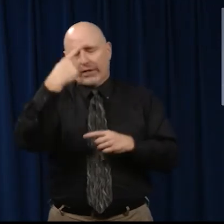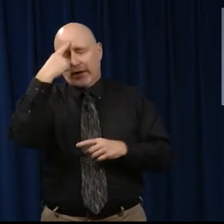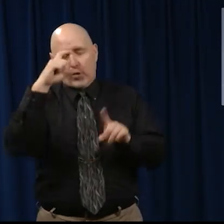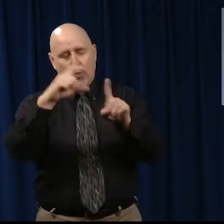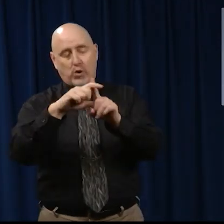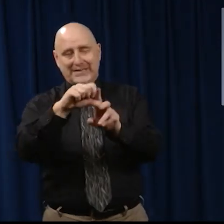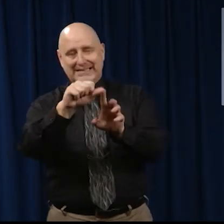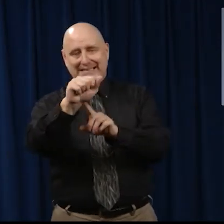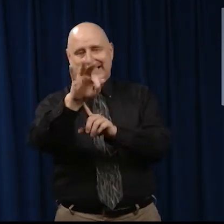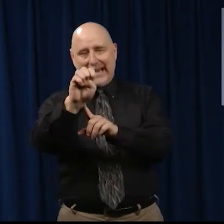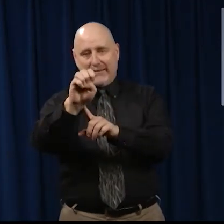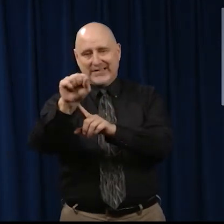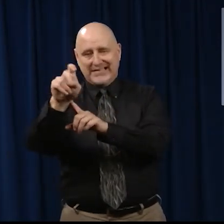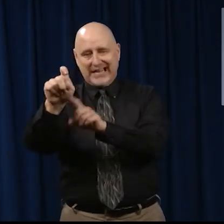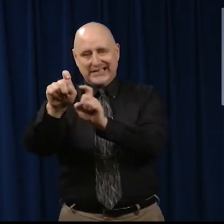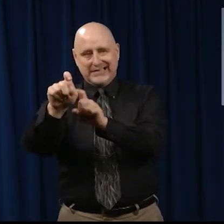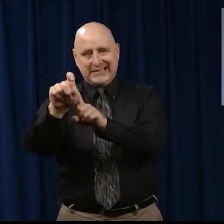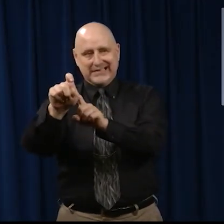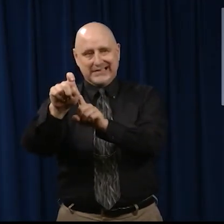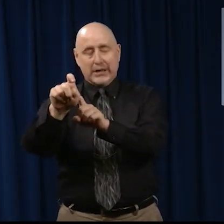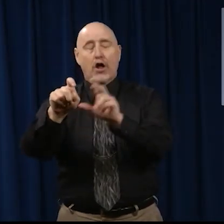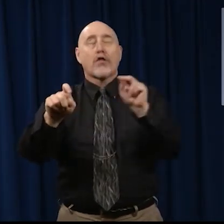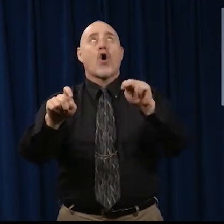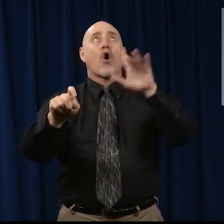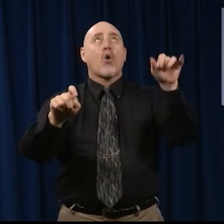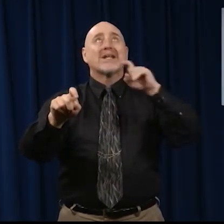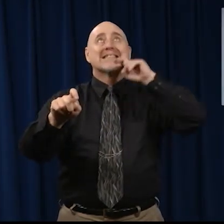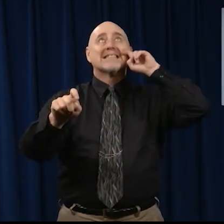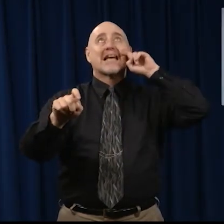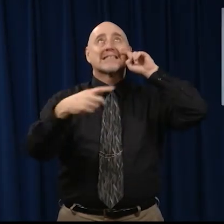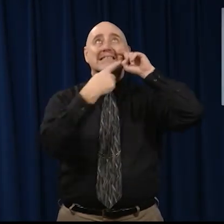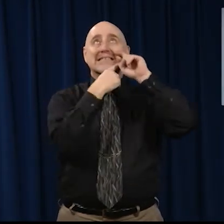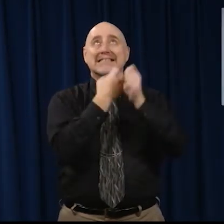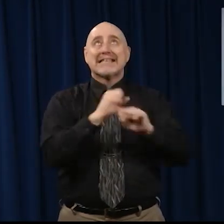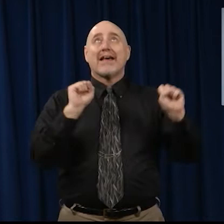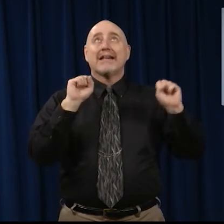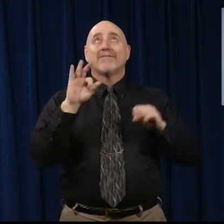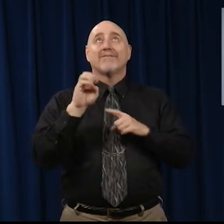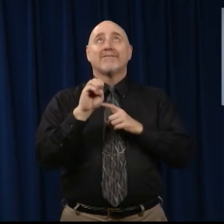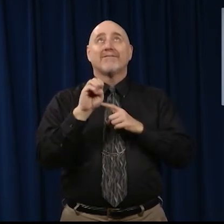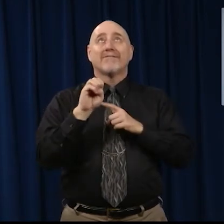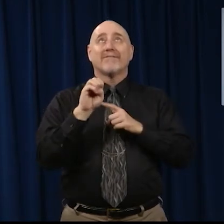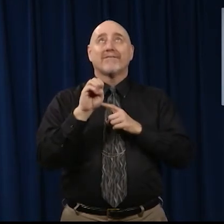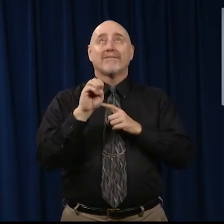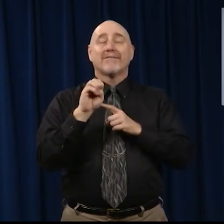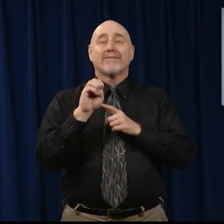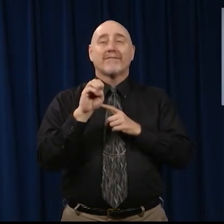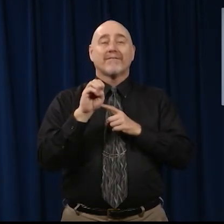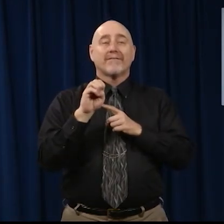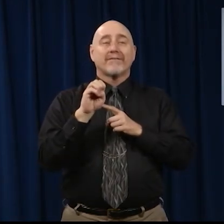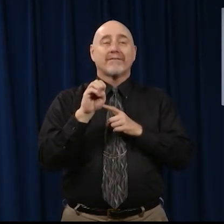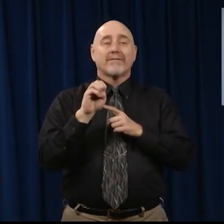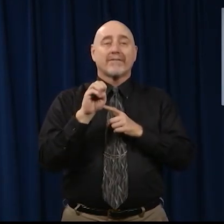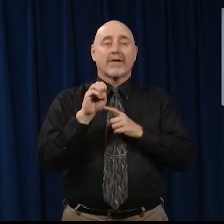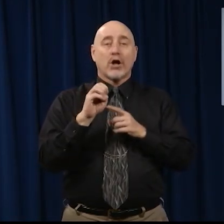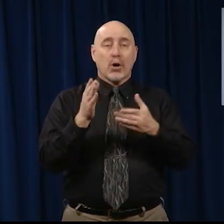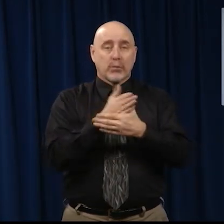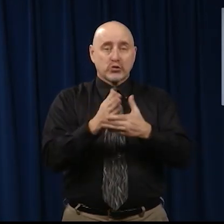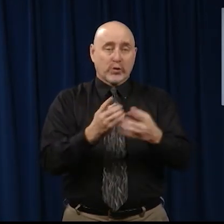when we think of the term safe sex, the only sex that is safe is